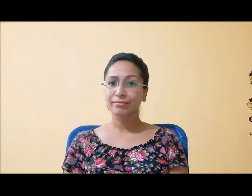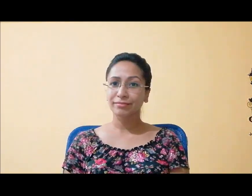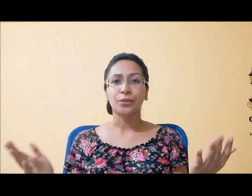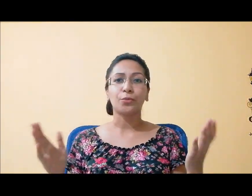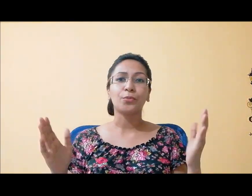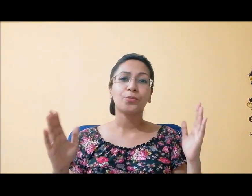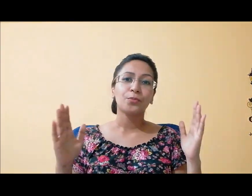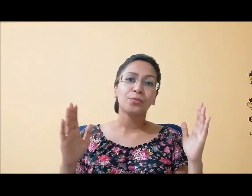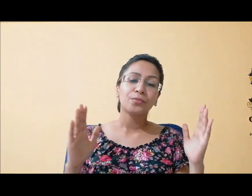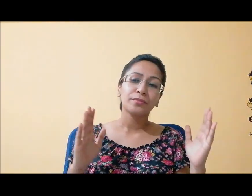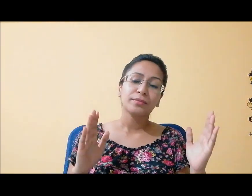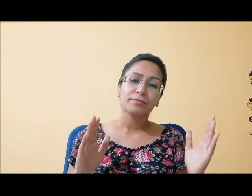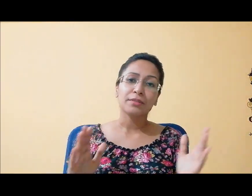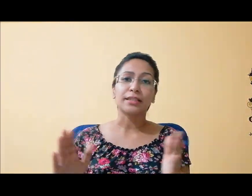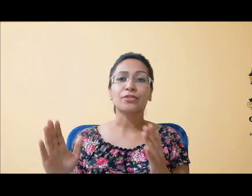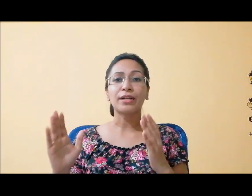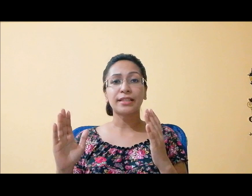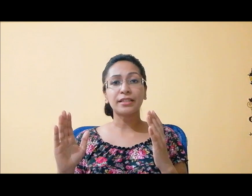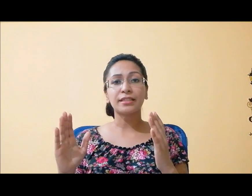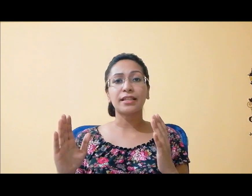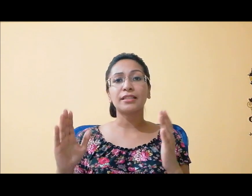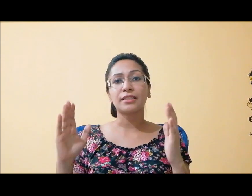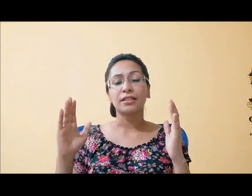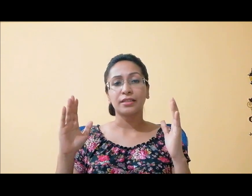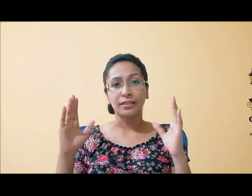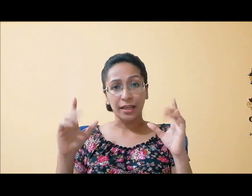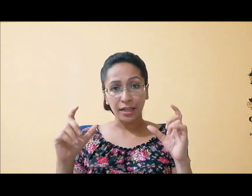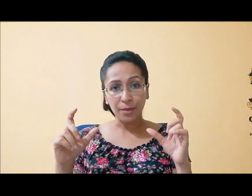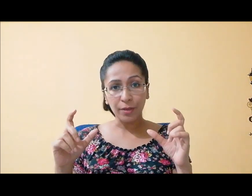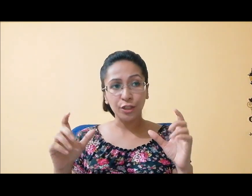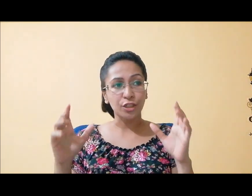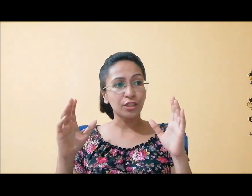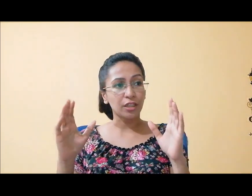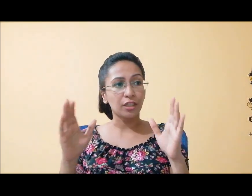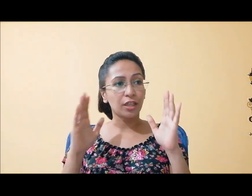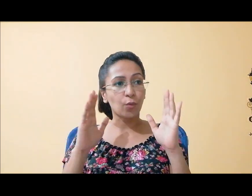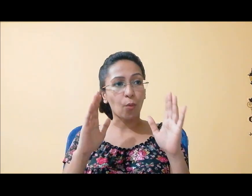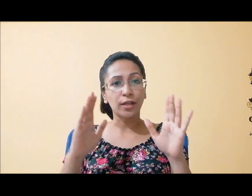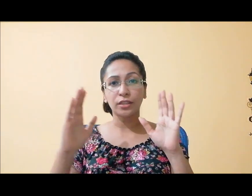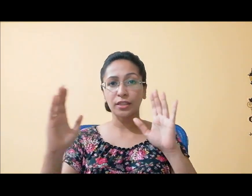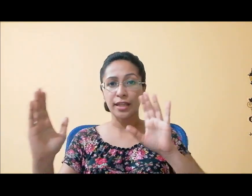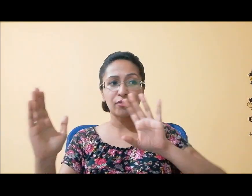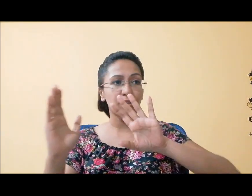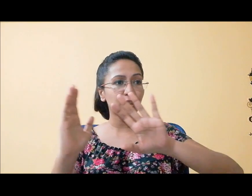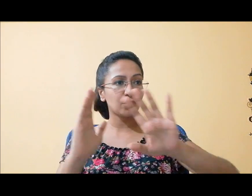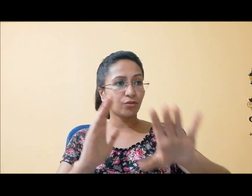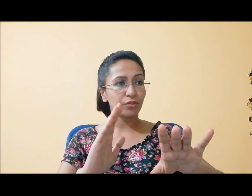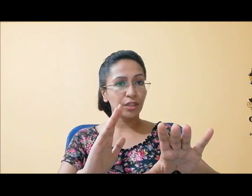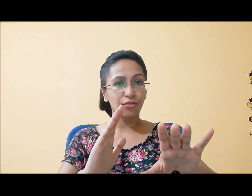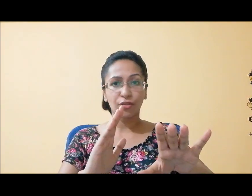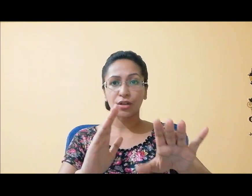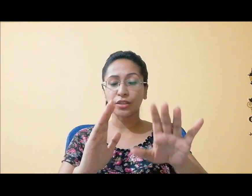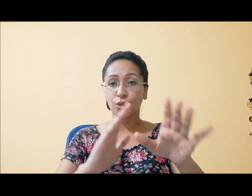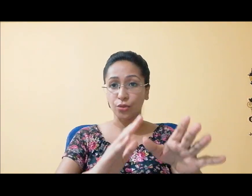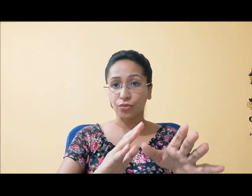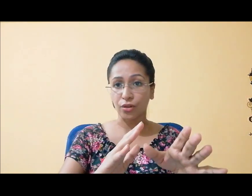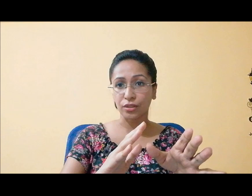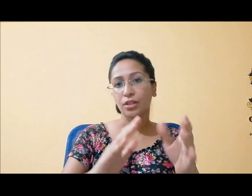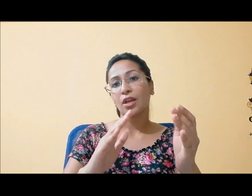So construct sentences, thinking in pictures, thinking in what the deaf needs to see first, do first,